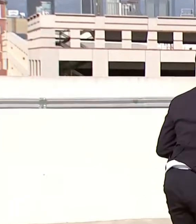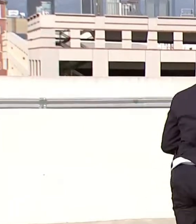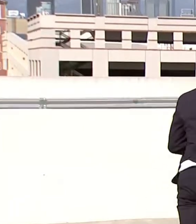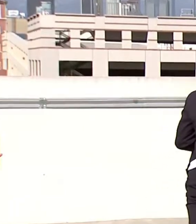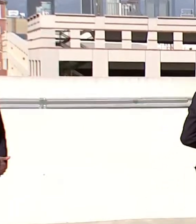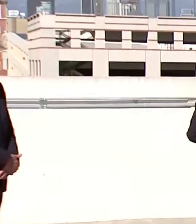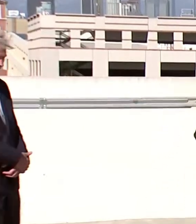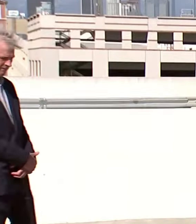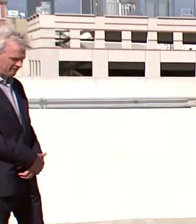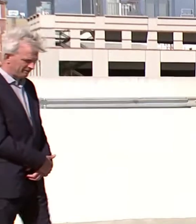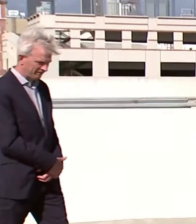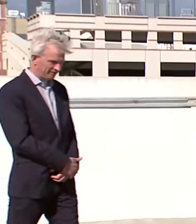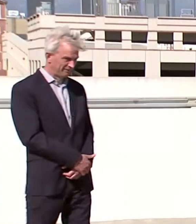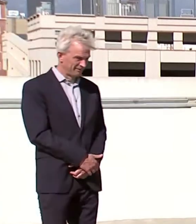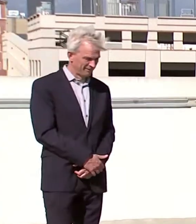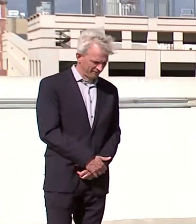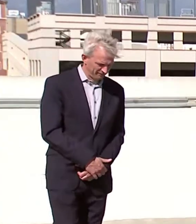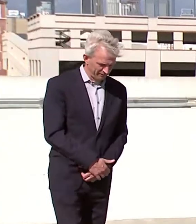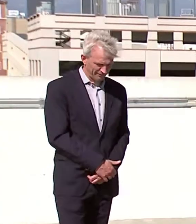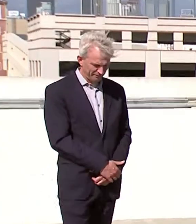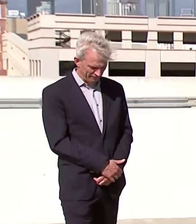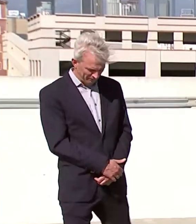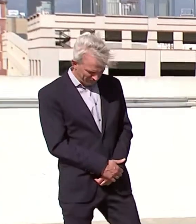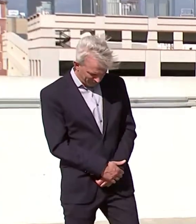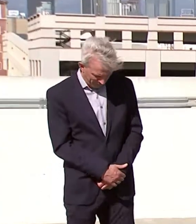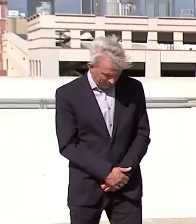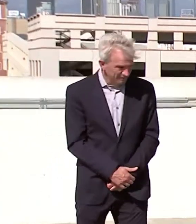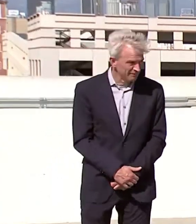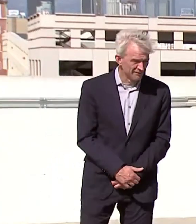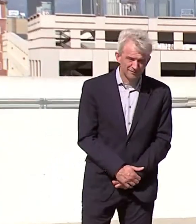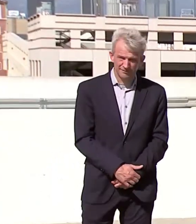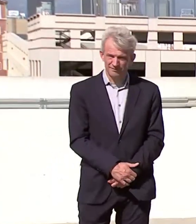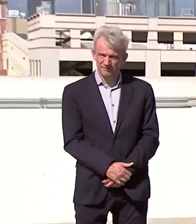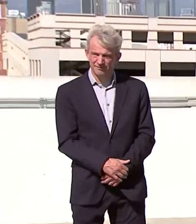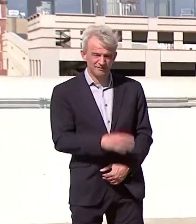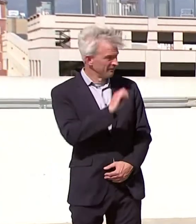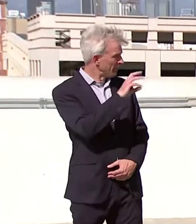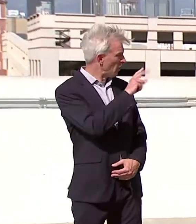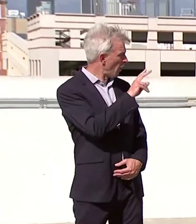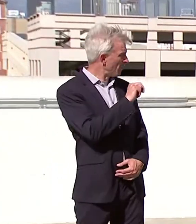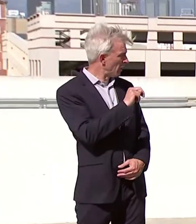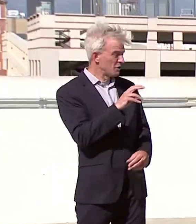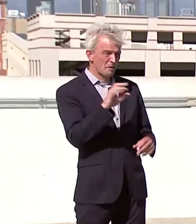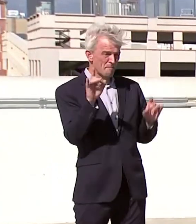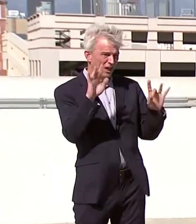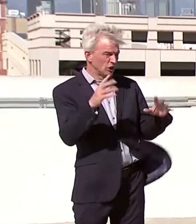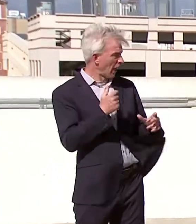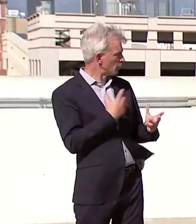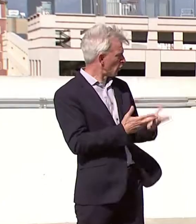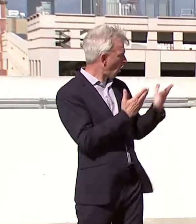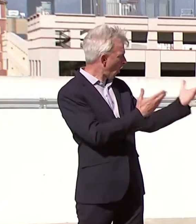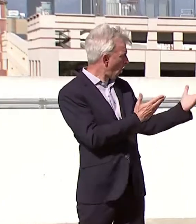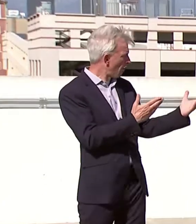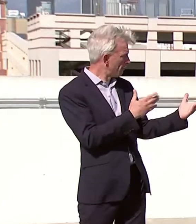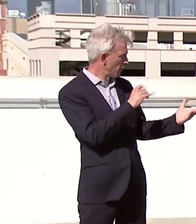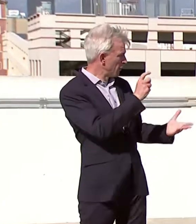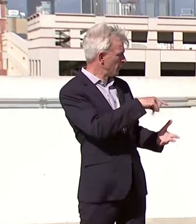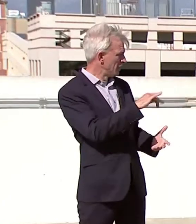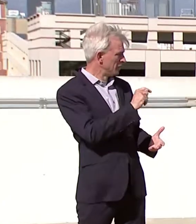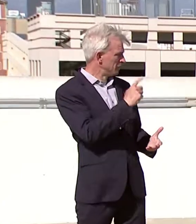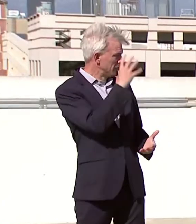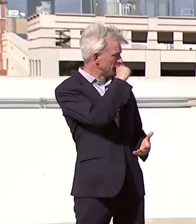I bring my own props. Irvin, I was going to offer it to you in case you needed it, but I guess you did